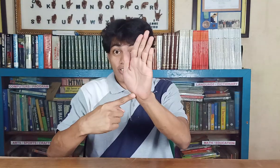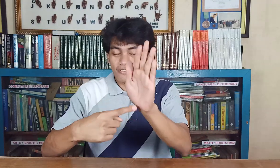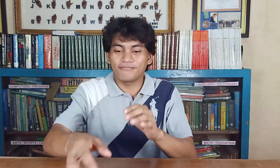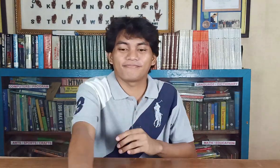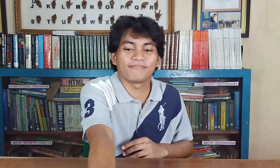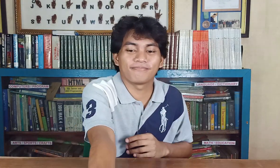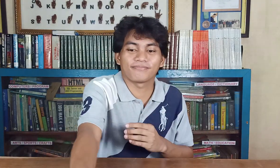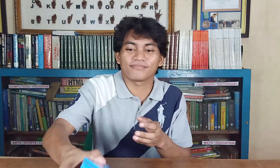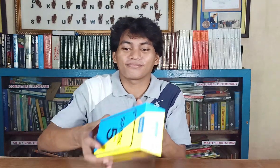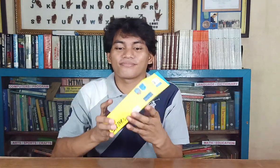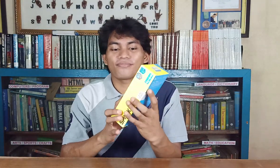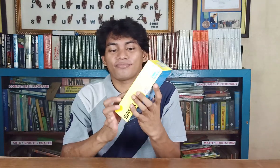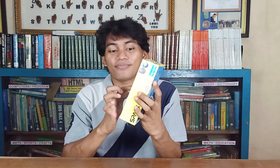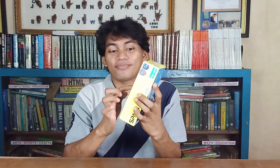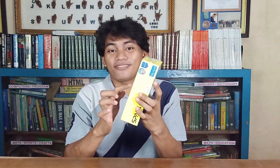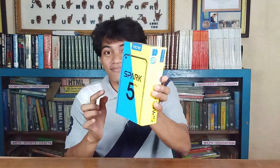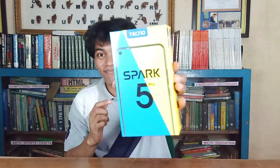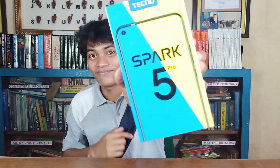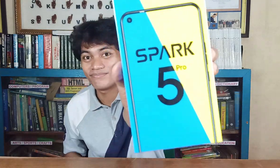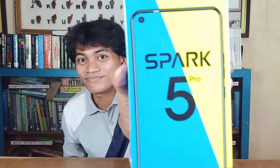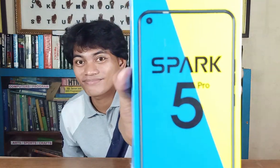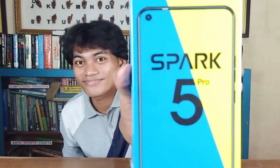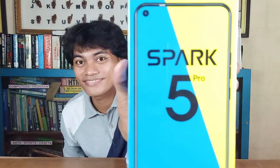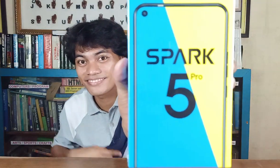Tecno Spark 5 Pro.